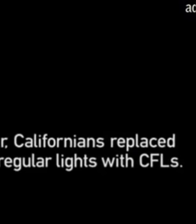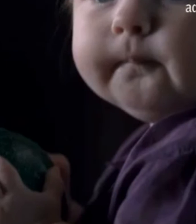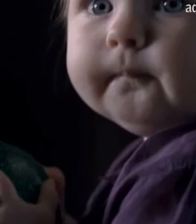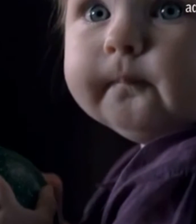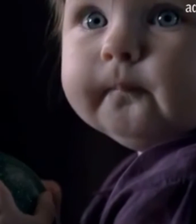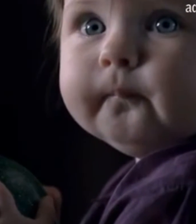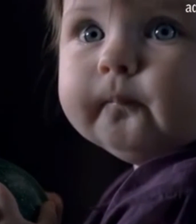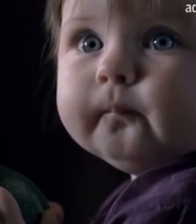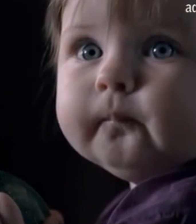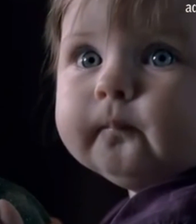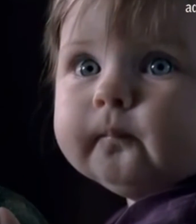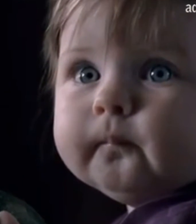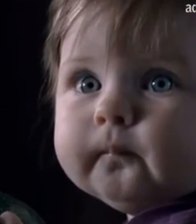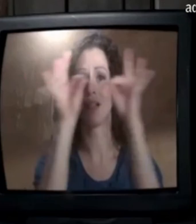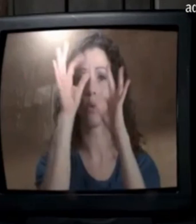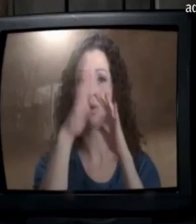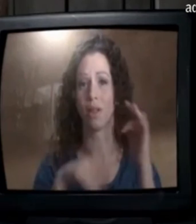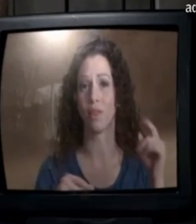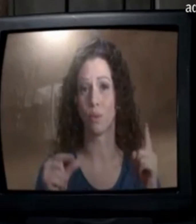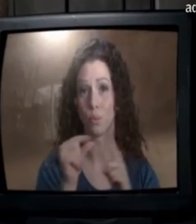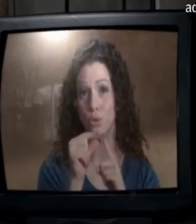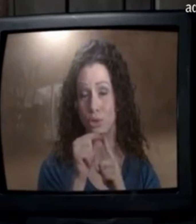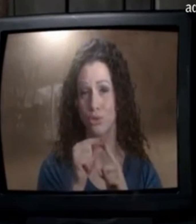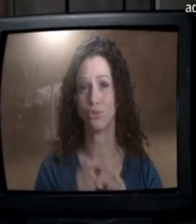Because actions speak louder than words.